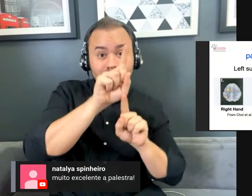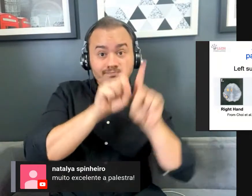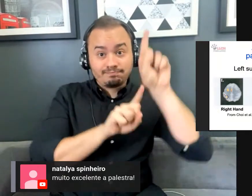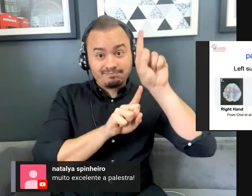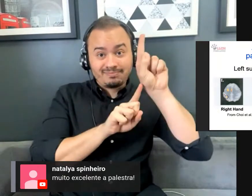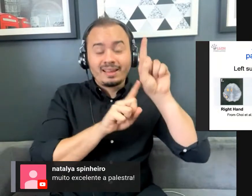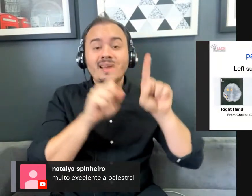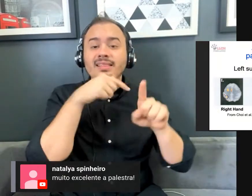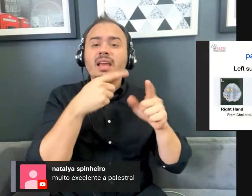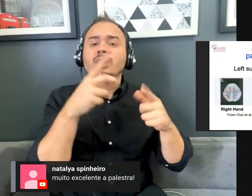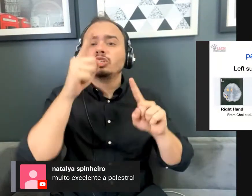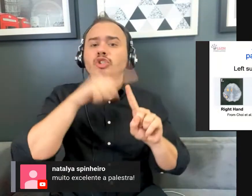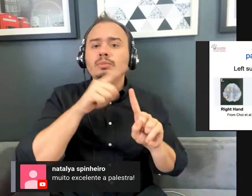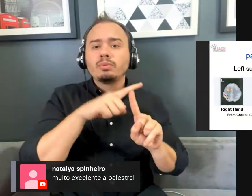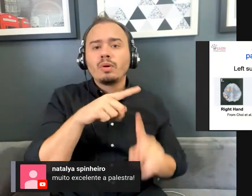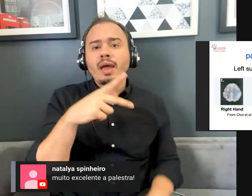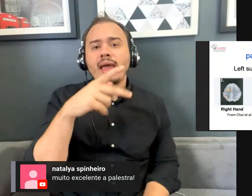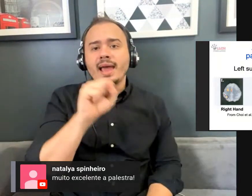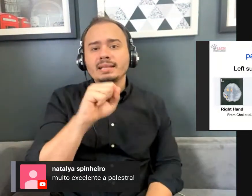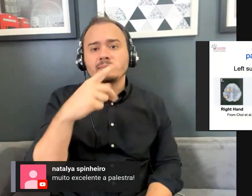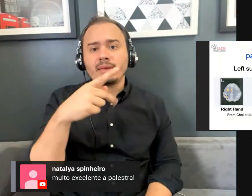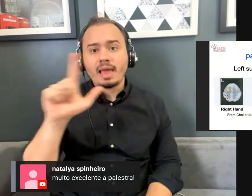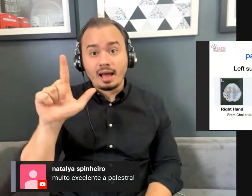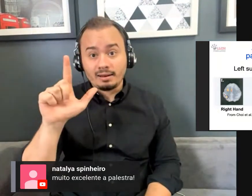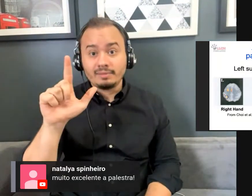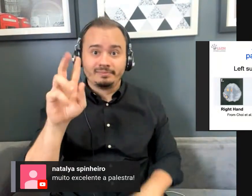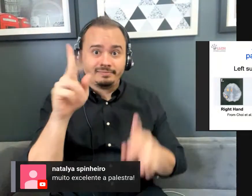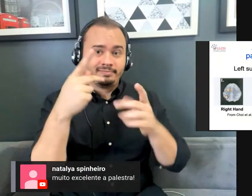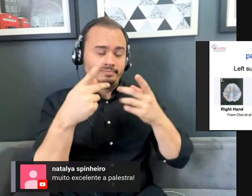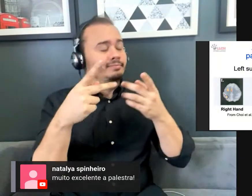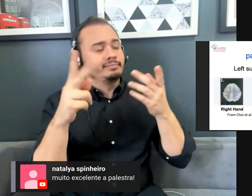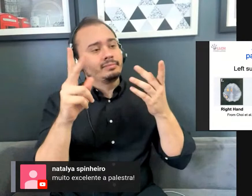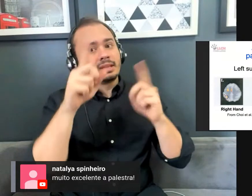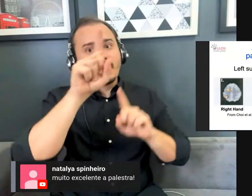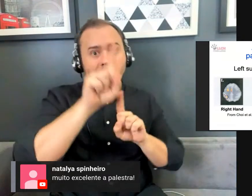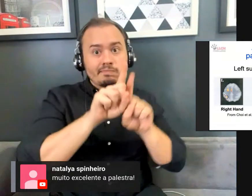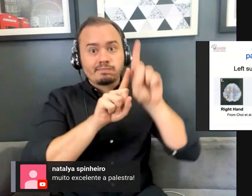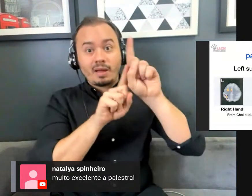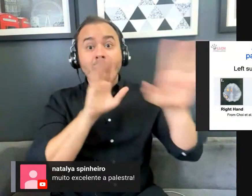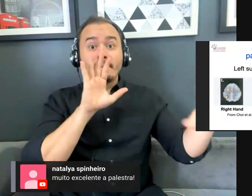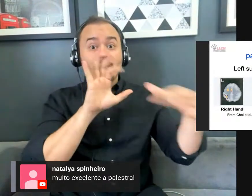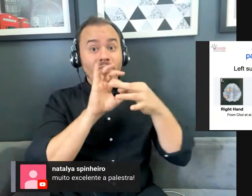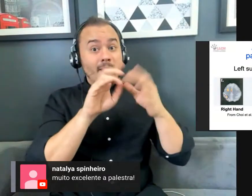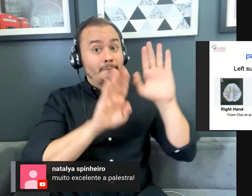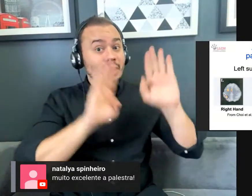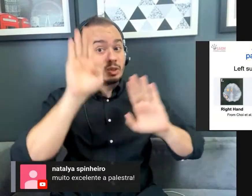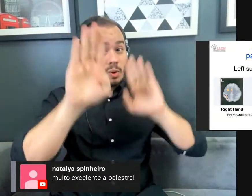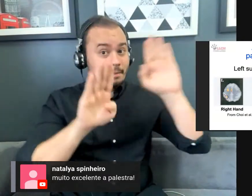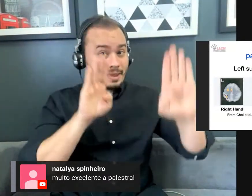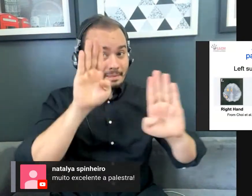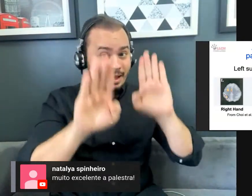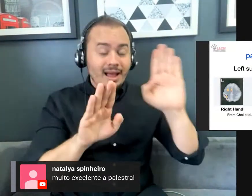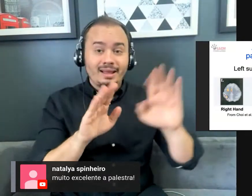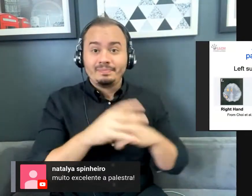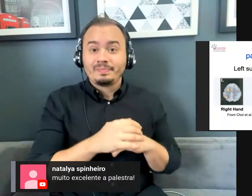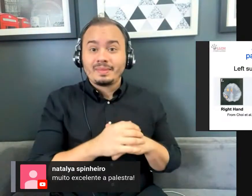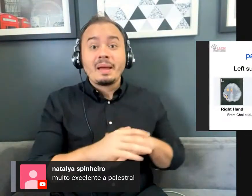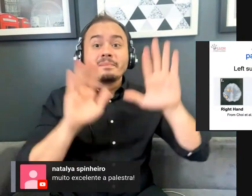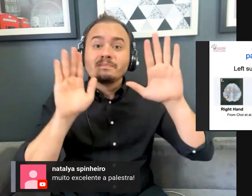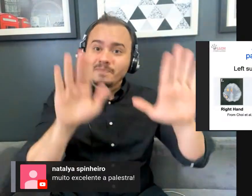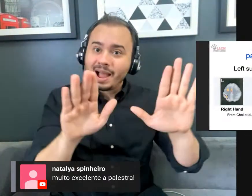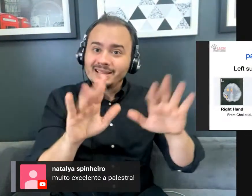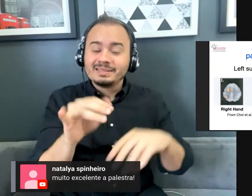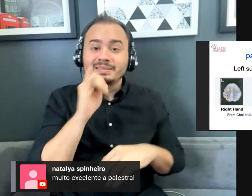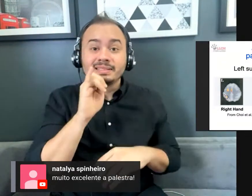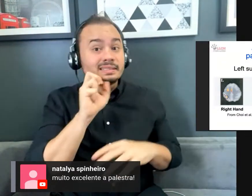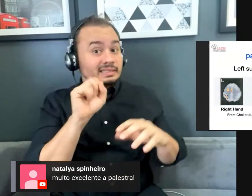activation for pantomime production. Now, I should tell you that this region is not engaged when hearing people